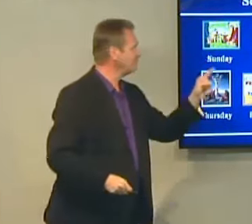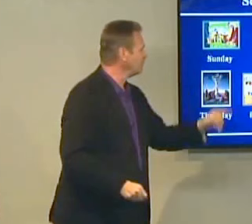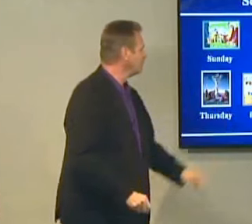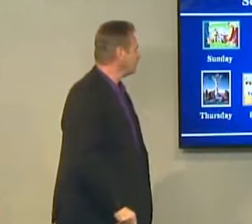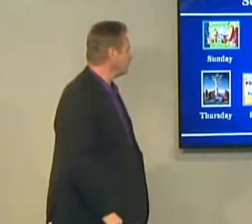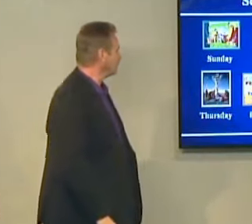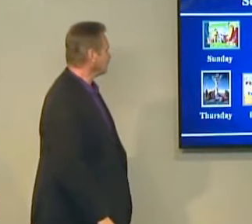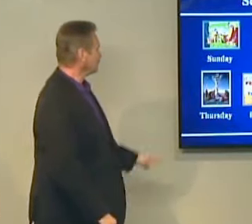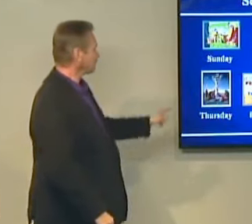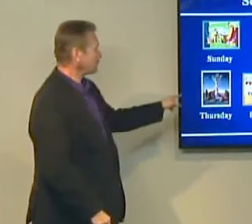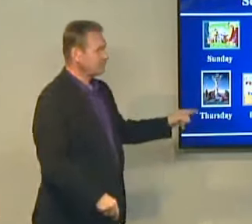of sins.